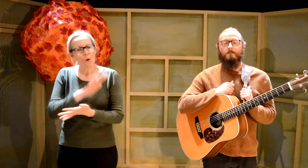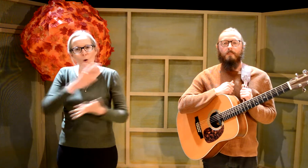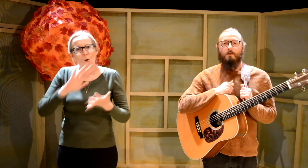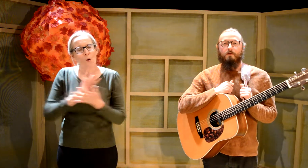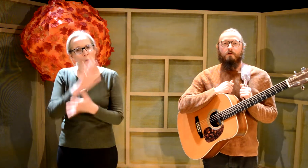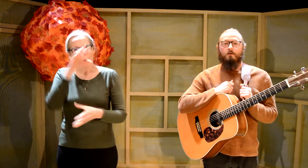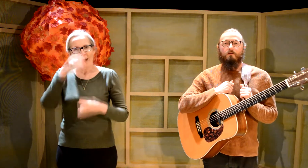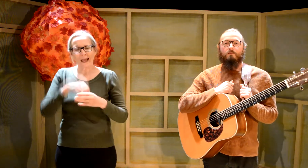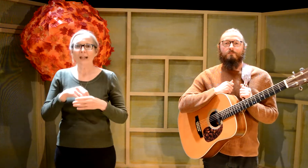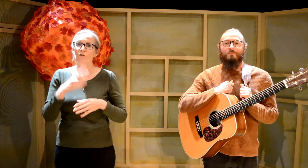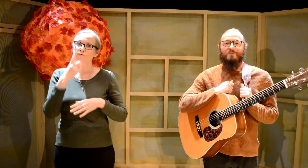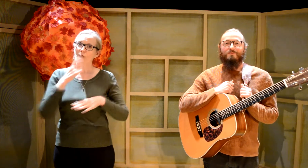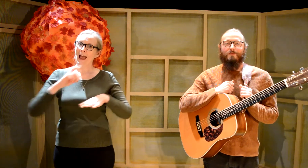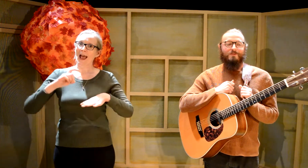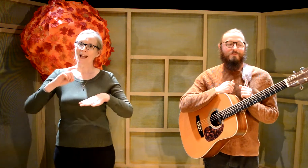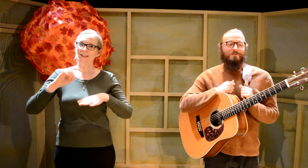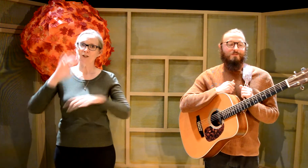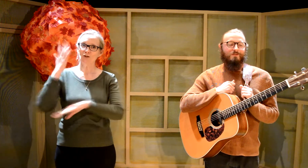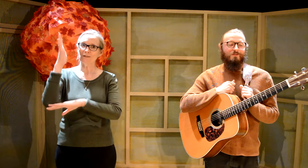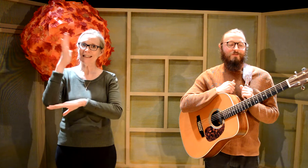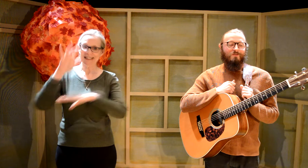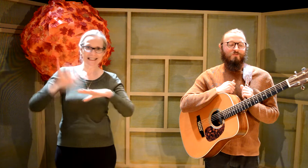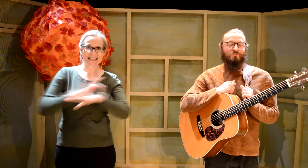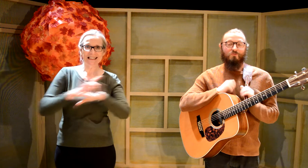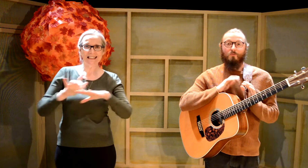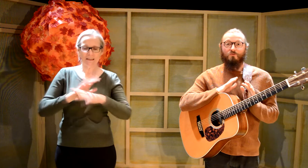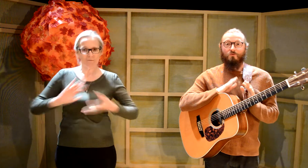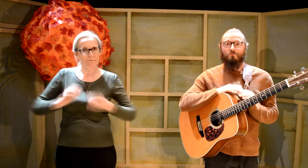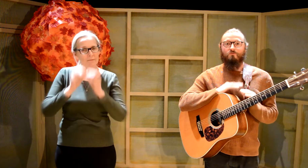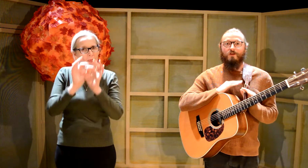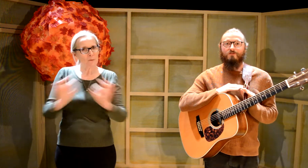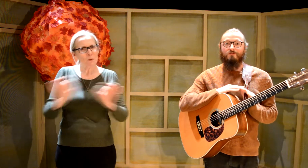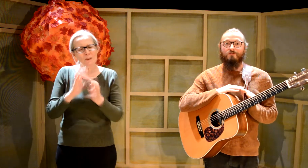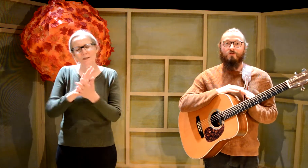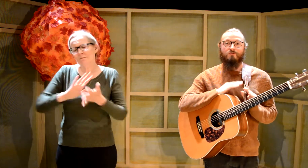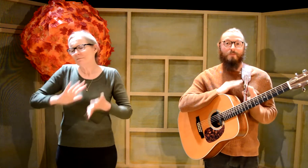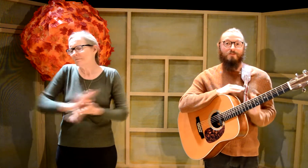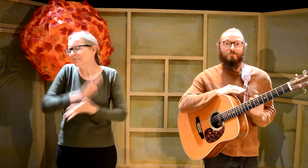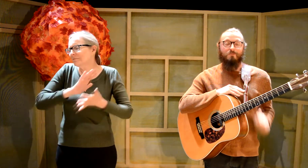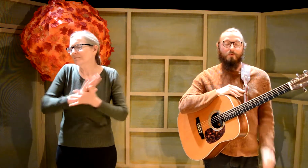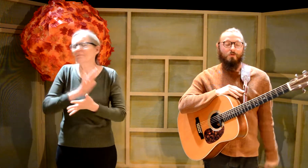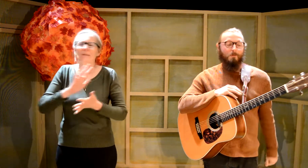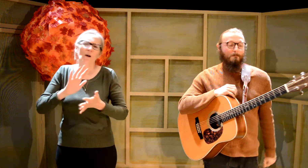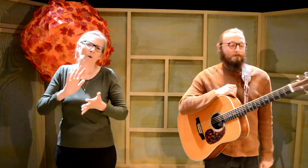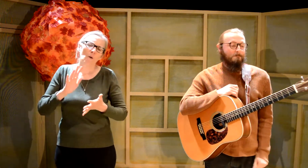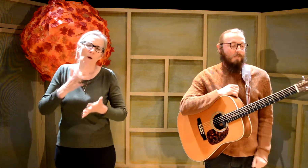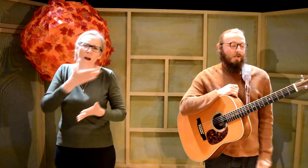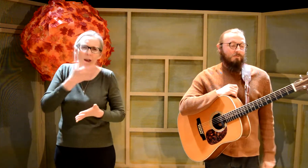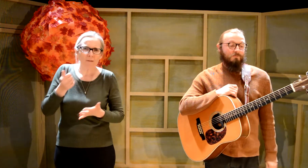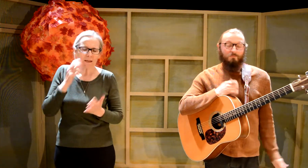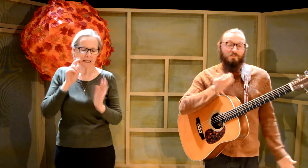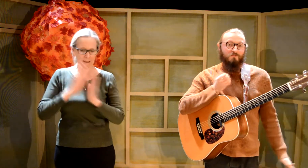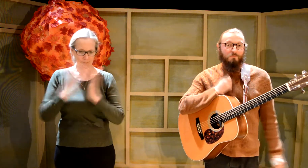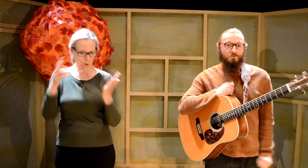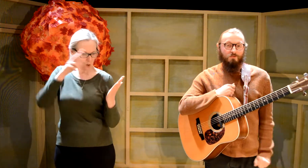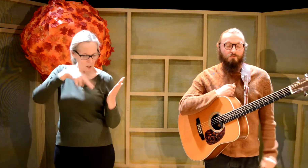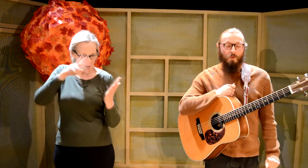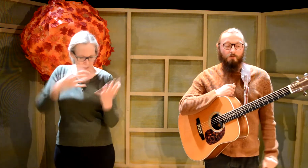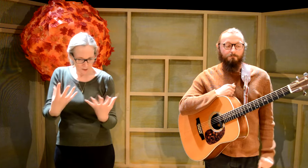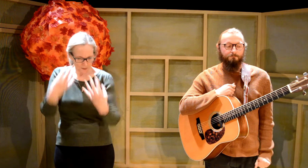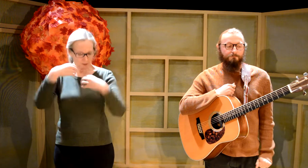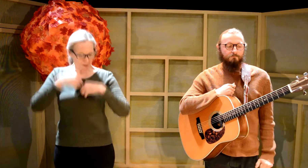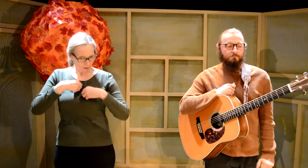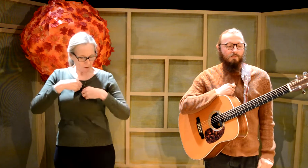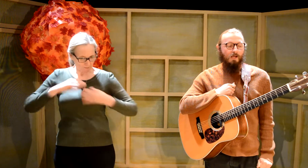Tree. It's been so much fun writing songs based on a book and pieces of music as